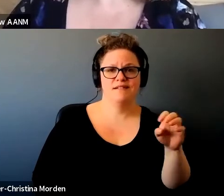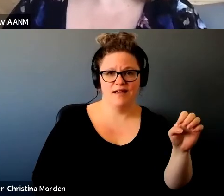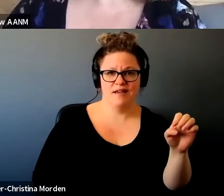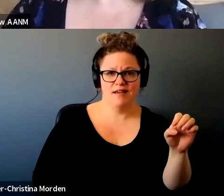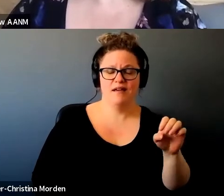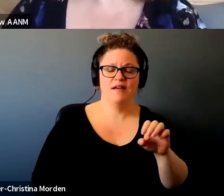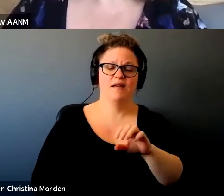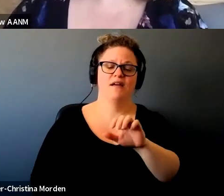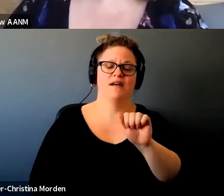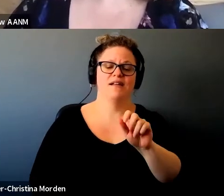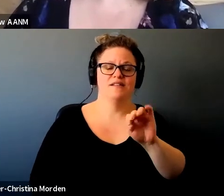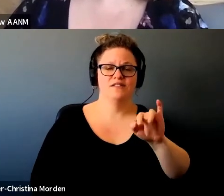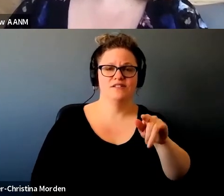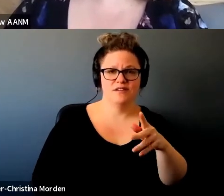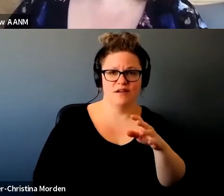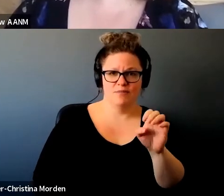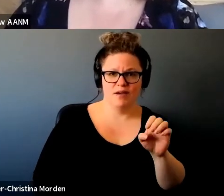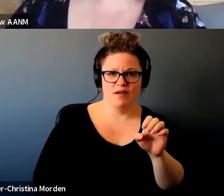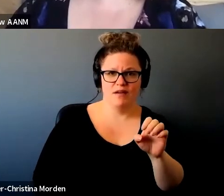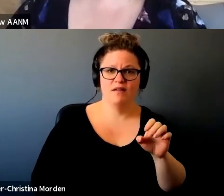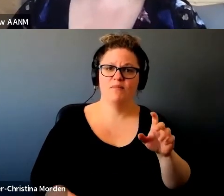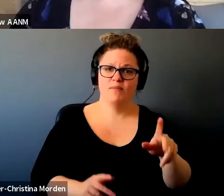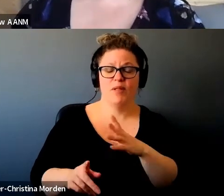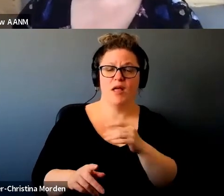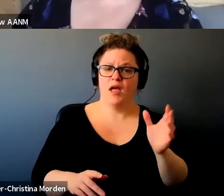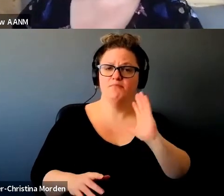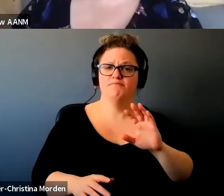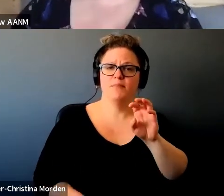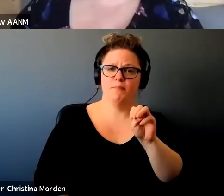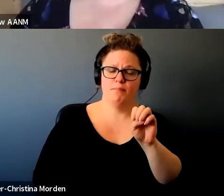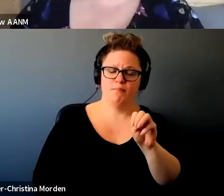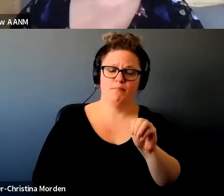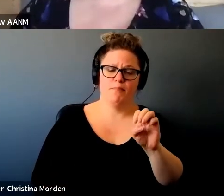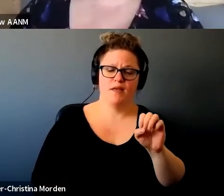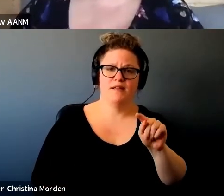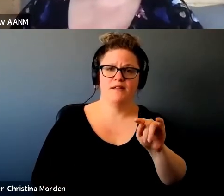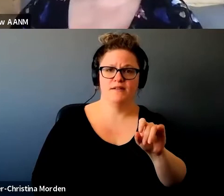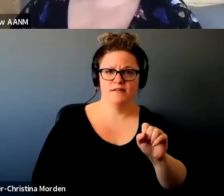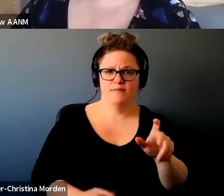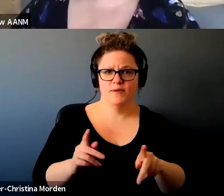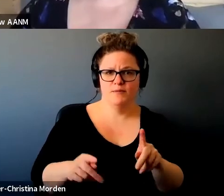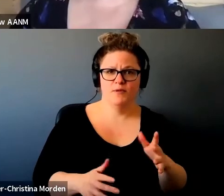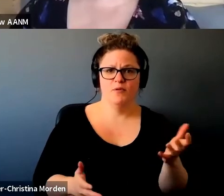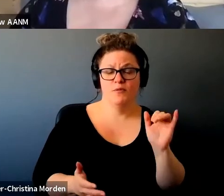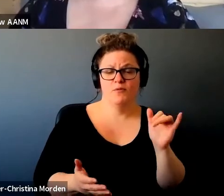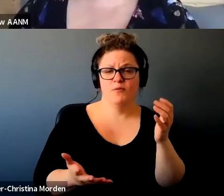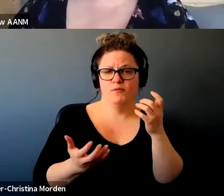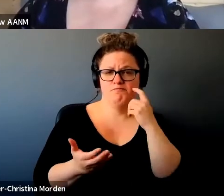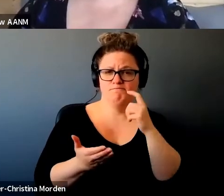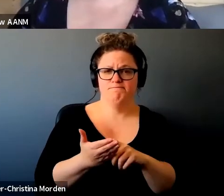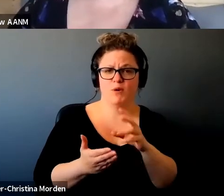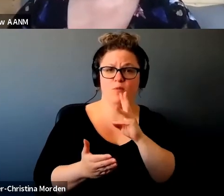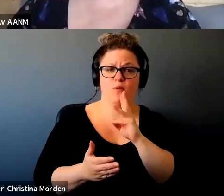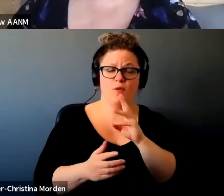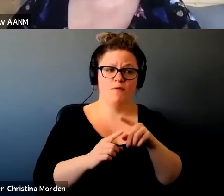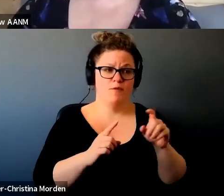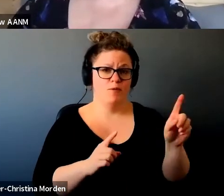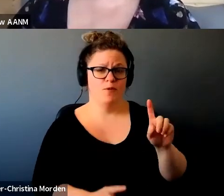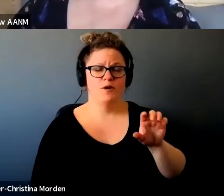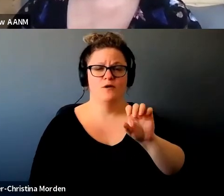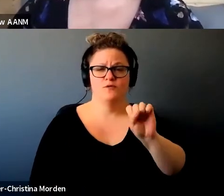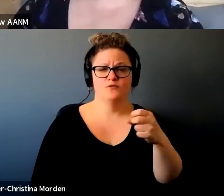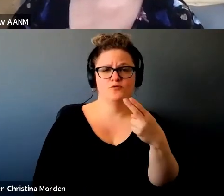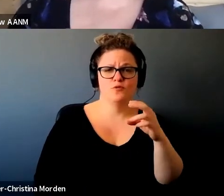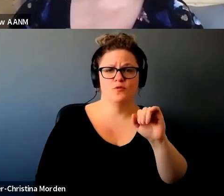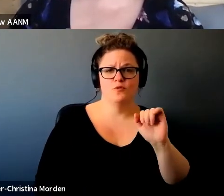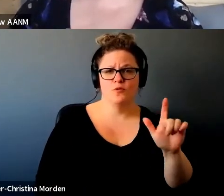We also acknowledge that our water is sourced from Shoal Lake 40 First Nation. We acknowledge and pay